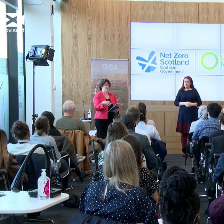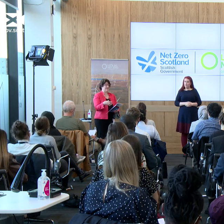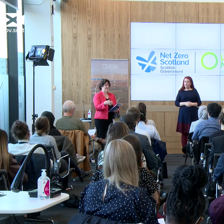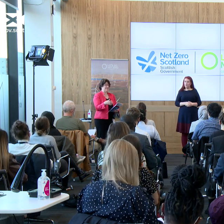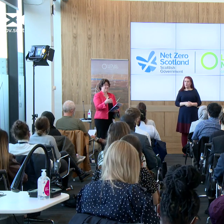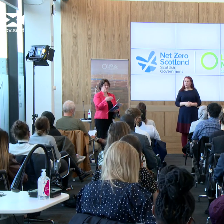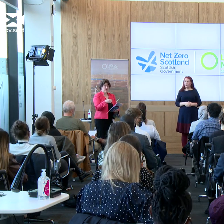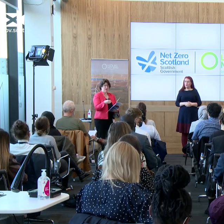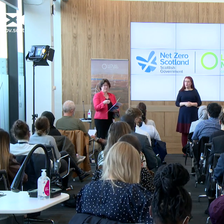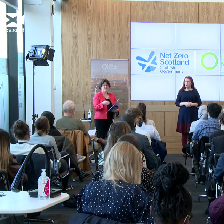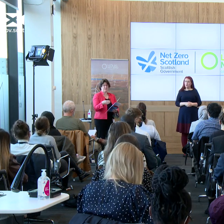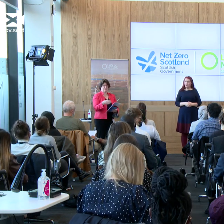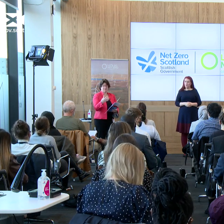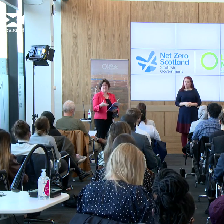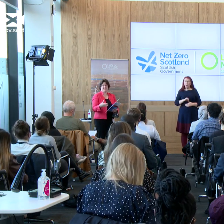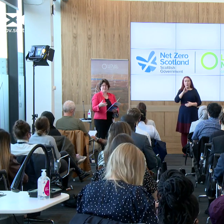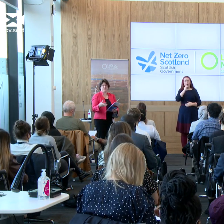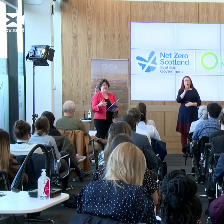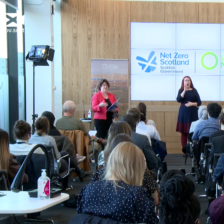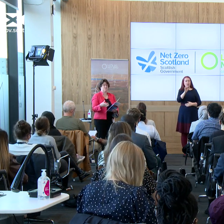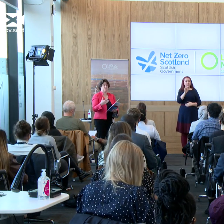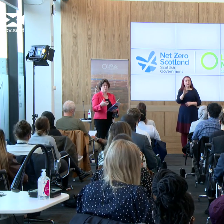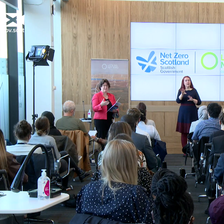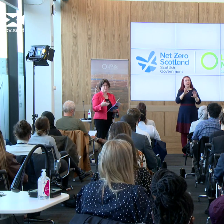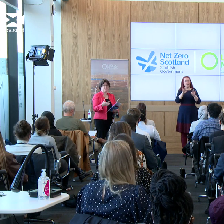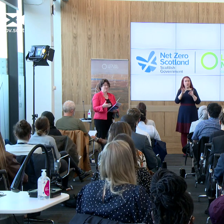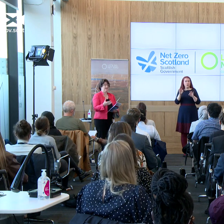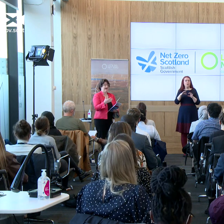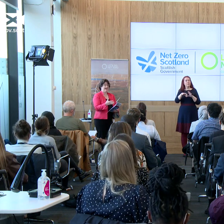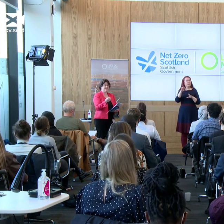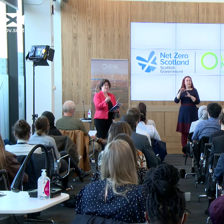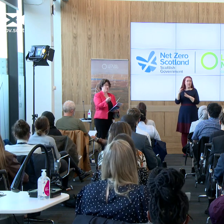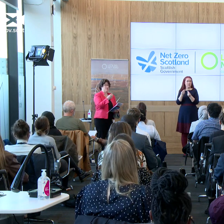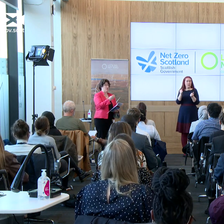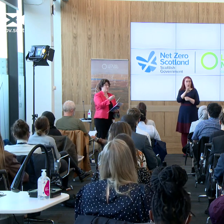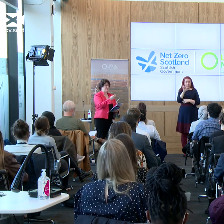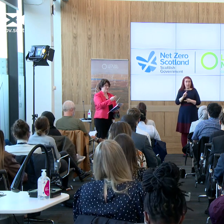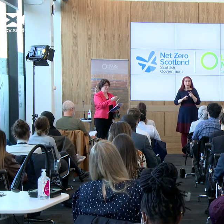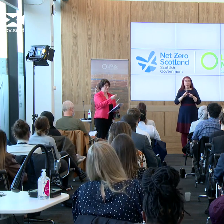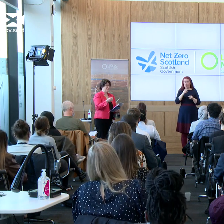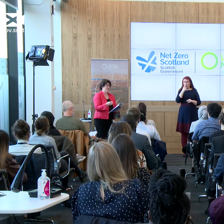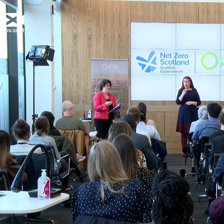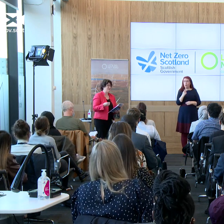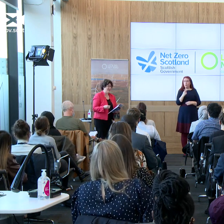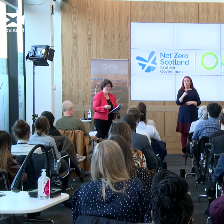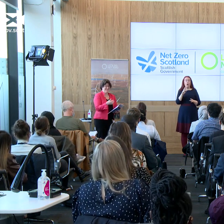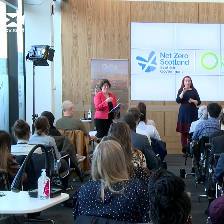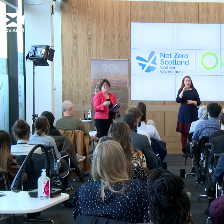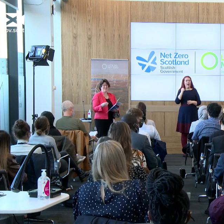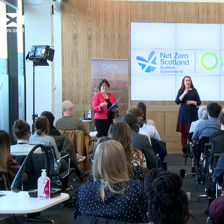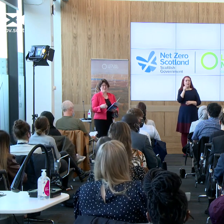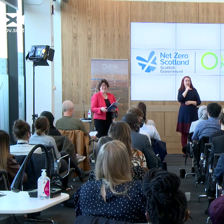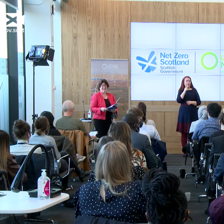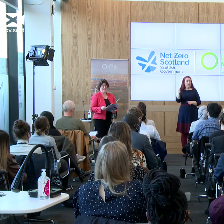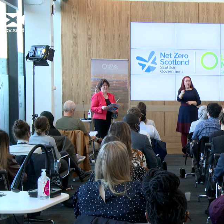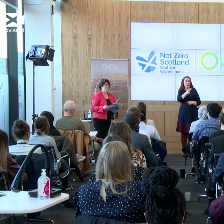in a moment is call on individuals who've selected at random a group of questions. And if you would hold on to wait for the roving mic to